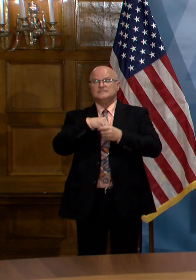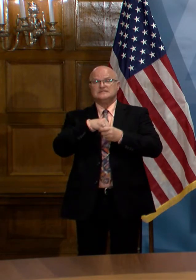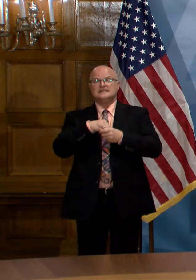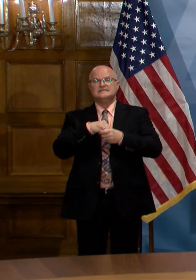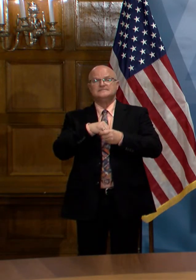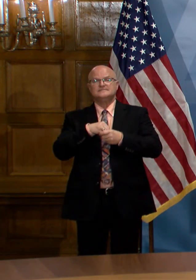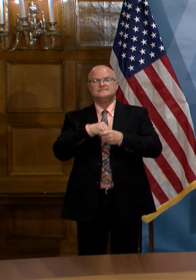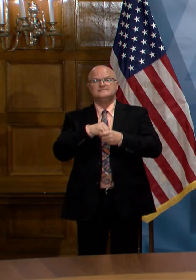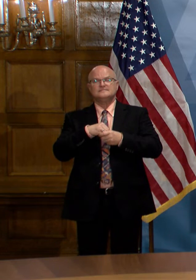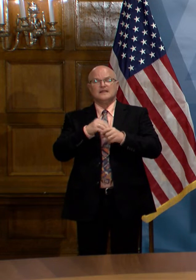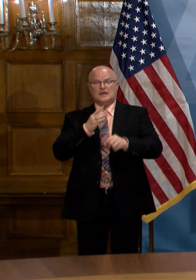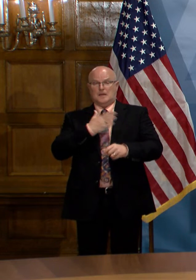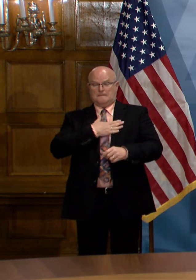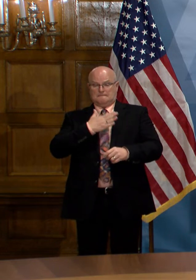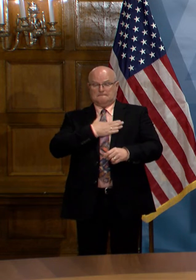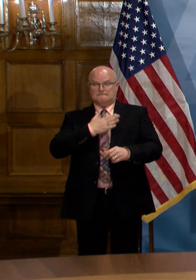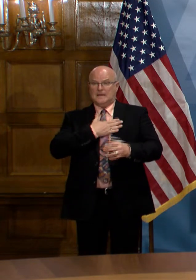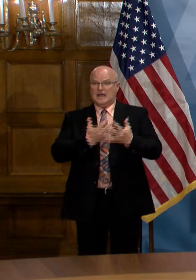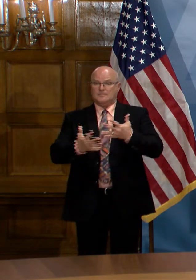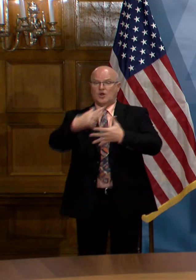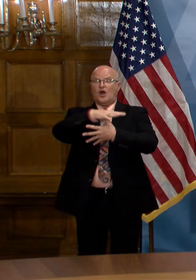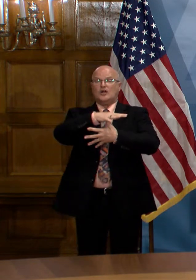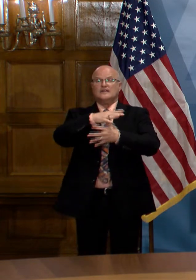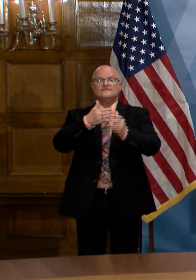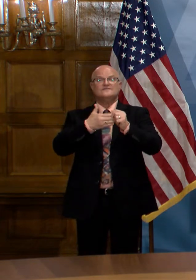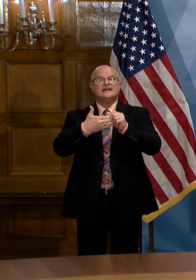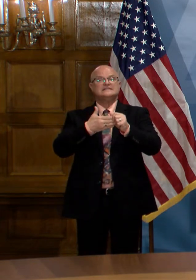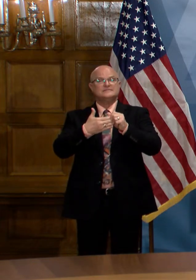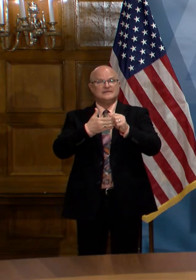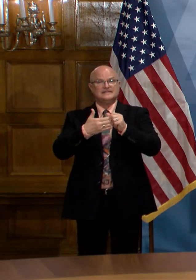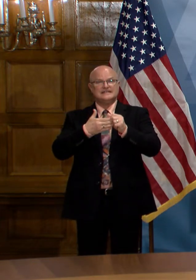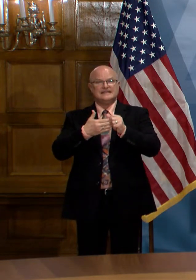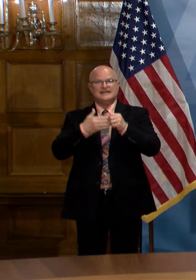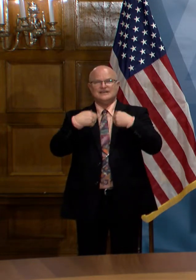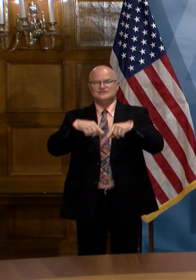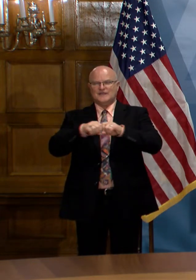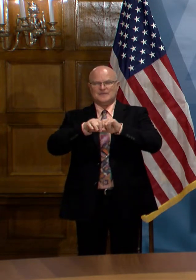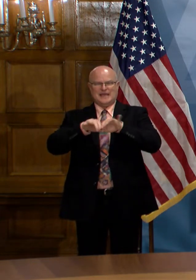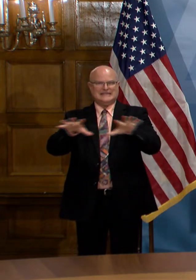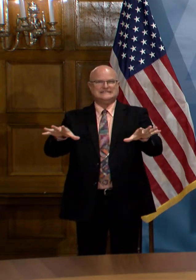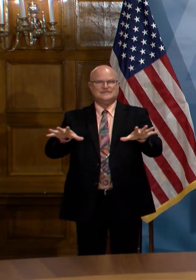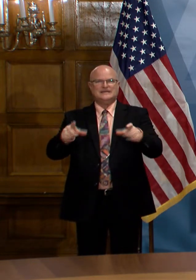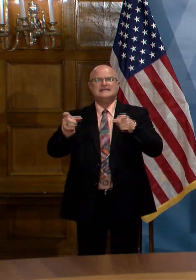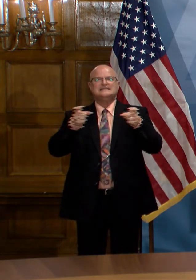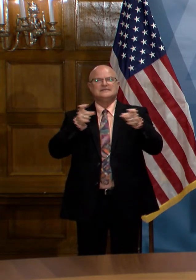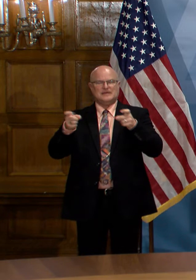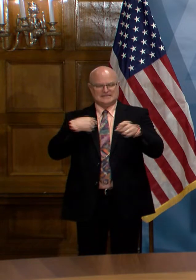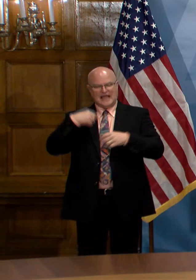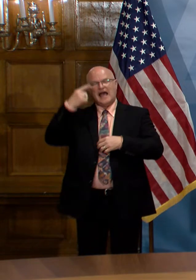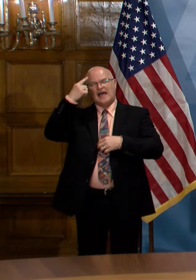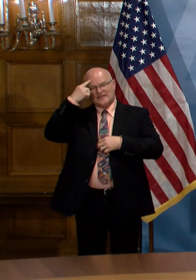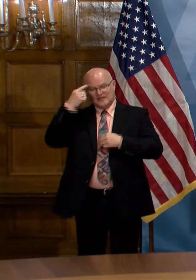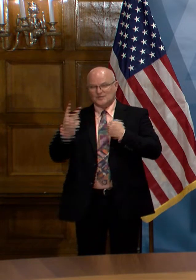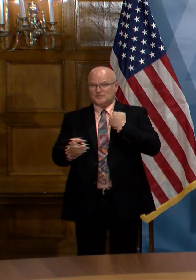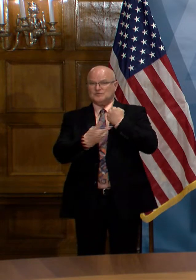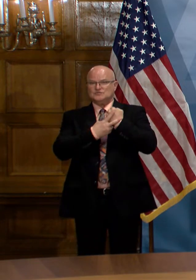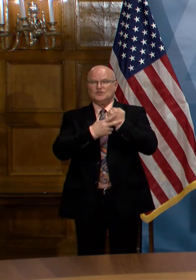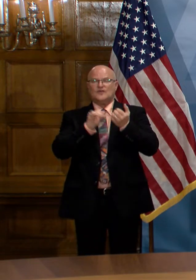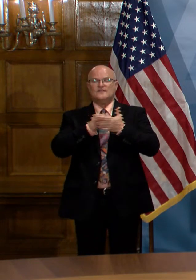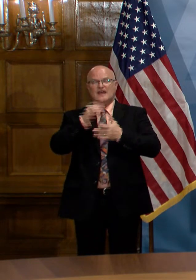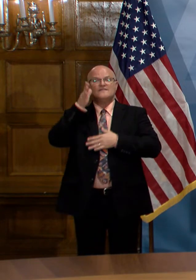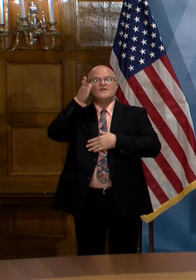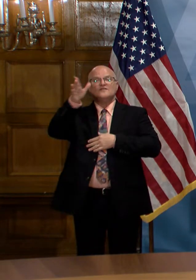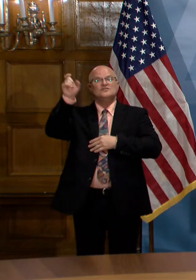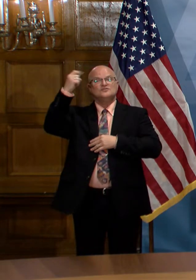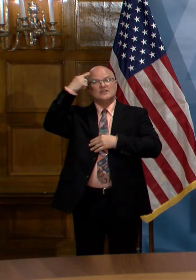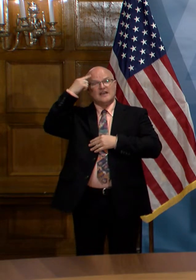It maintains my priority of flexibility during a pandemic to manage, and I think it will preserve that for future